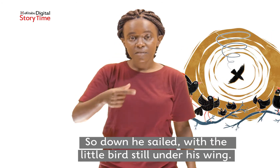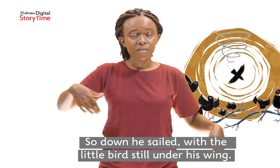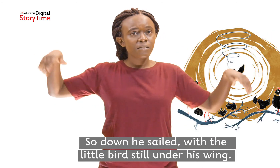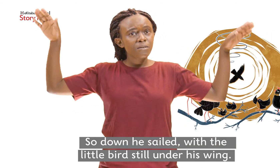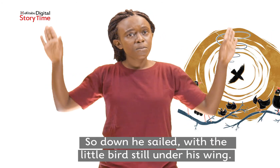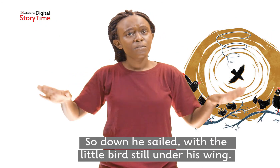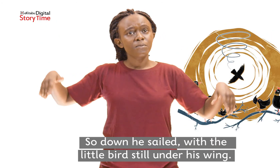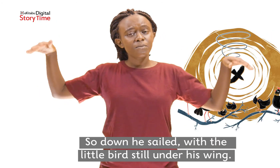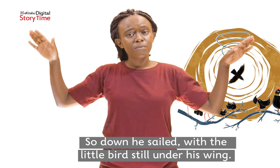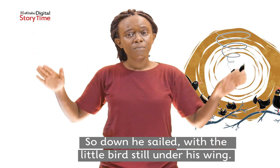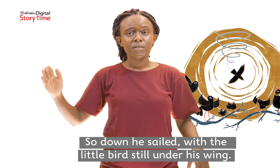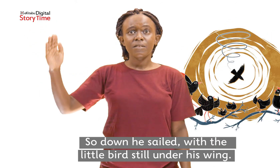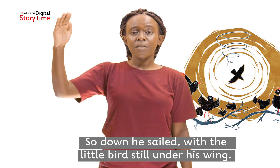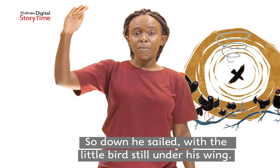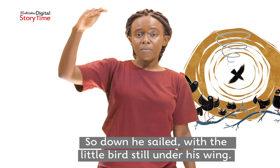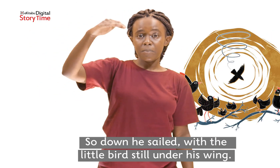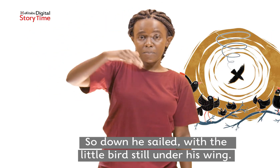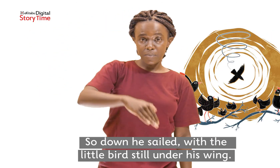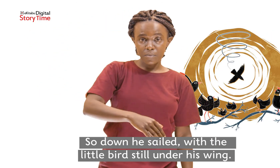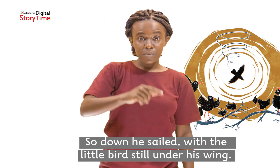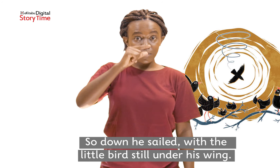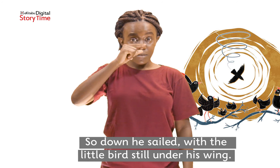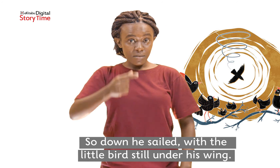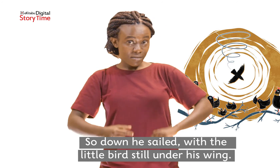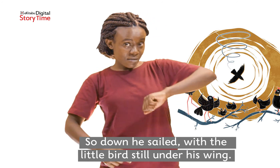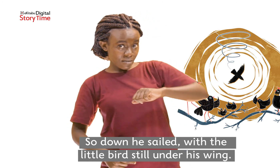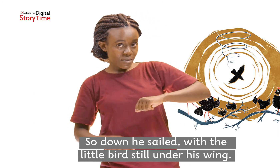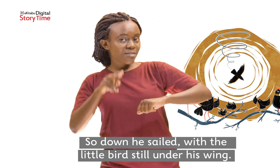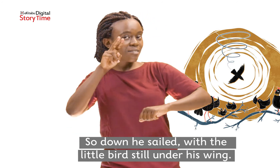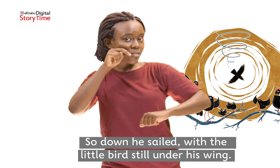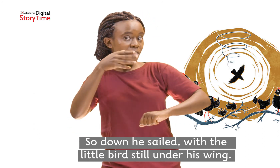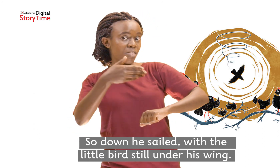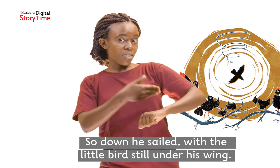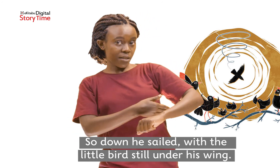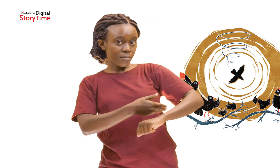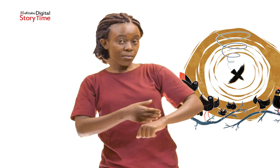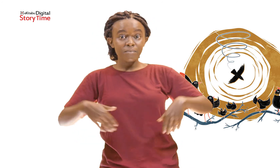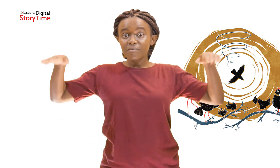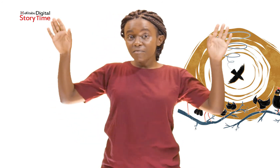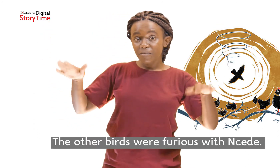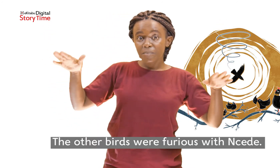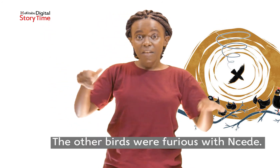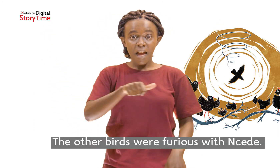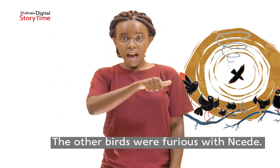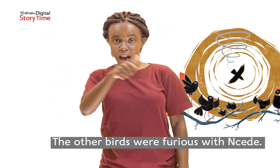So down he sailed, with the little bird under his wing. The other birds